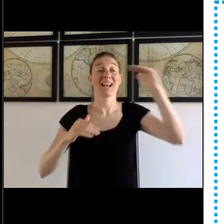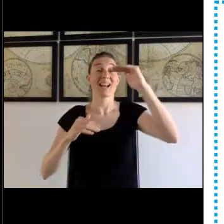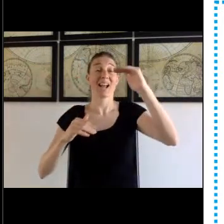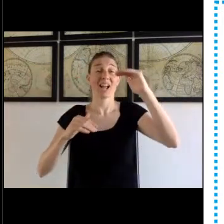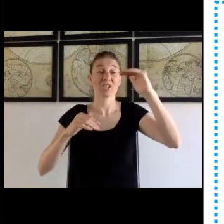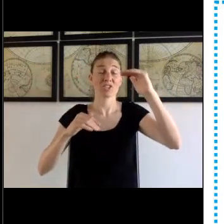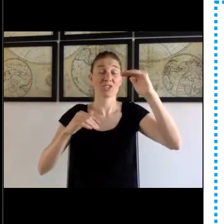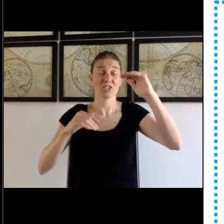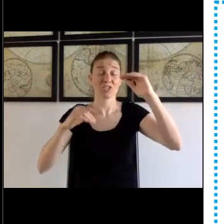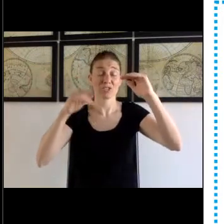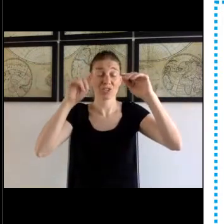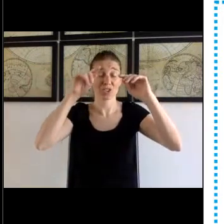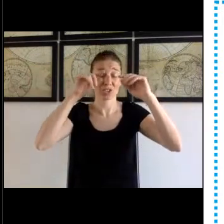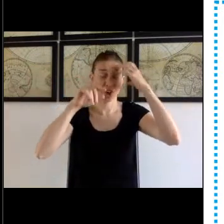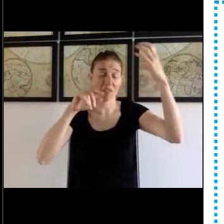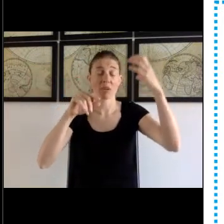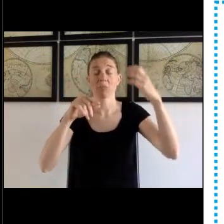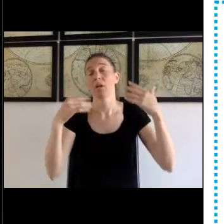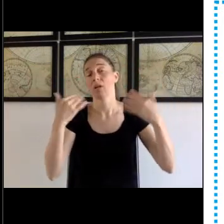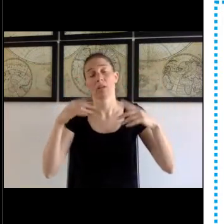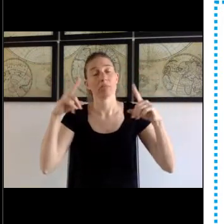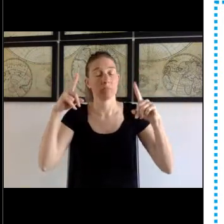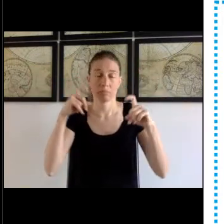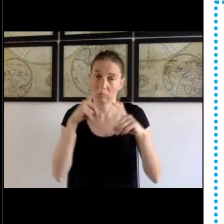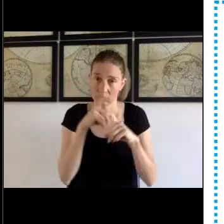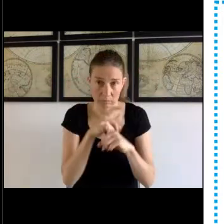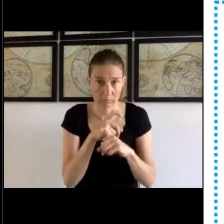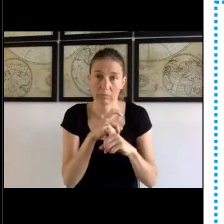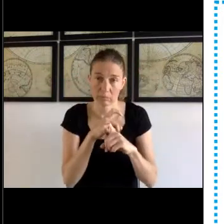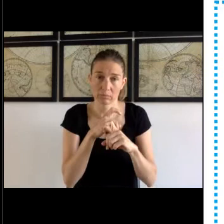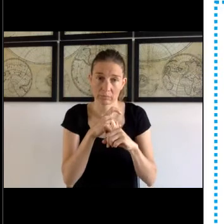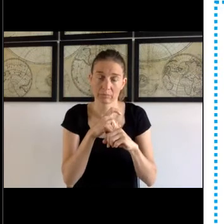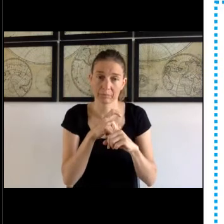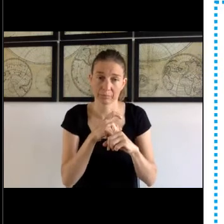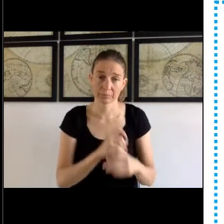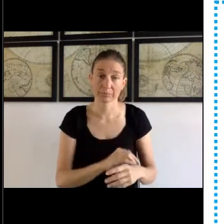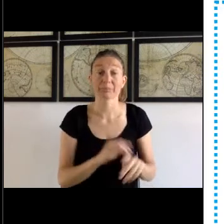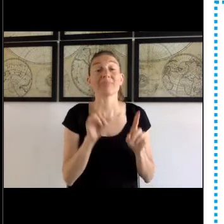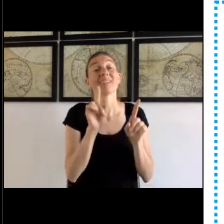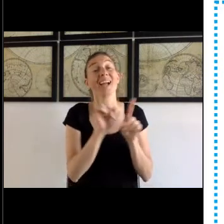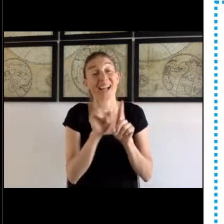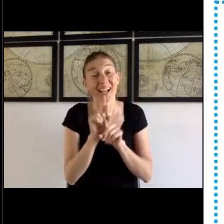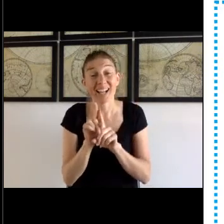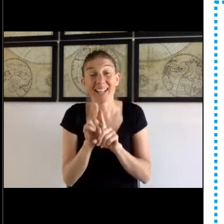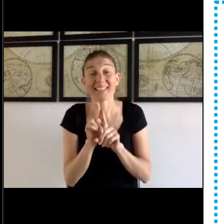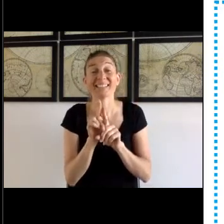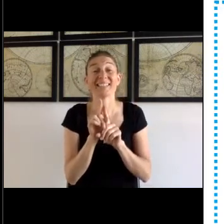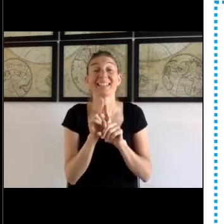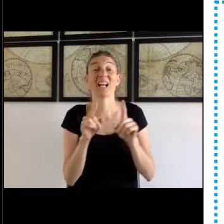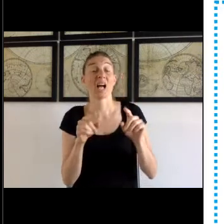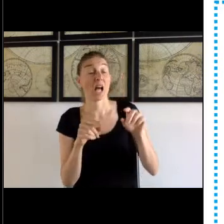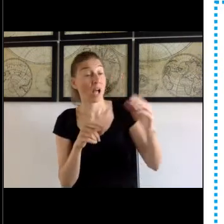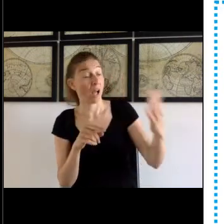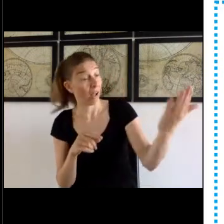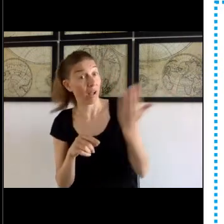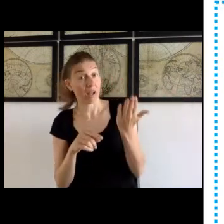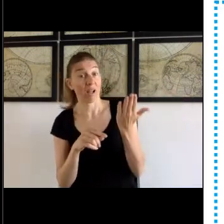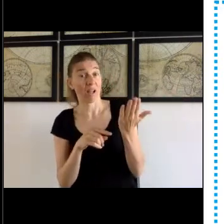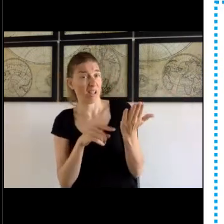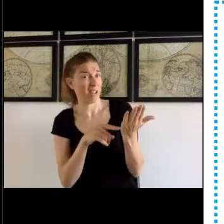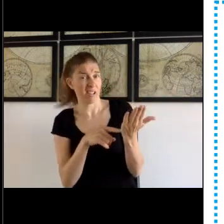quite complicated to understand. And also, it's very difficult to contest a decision when we